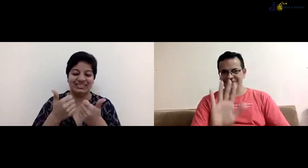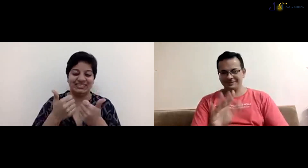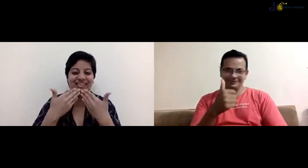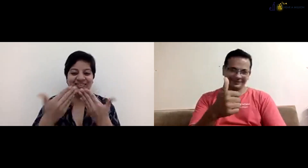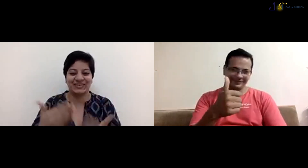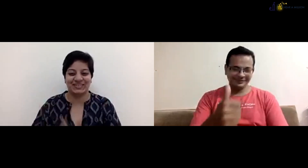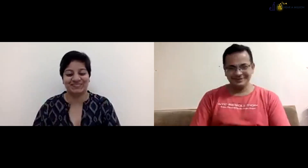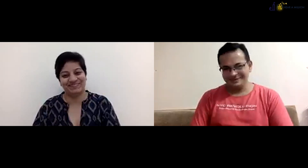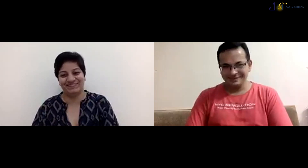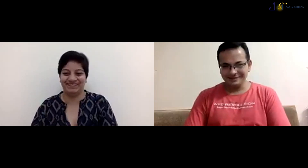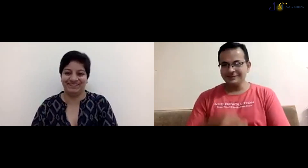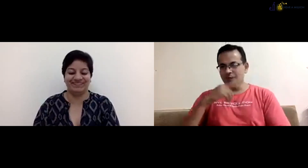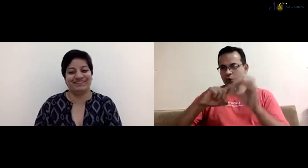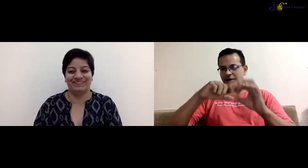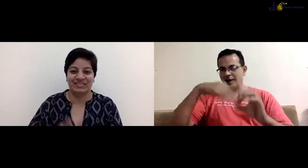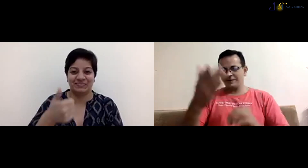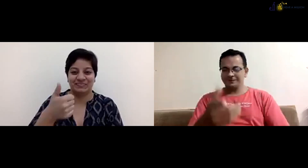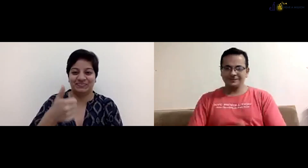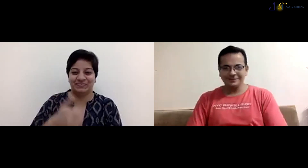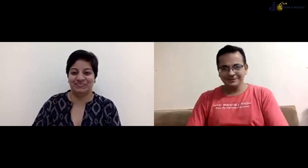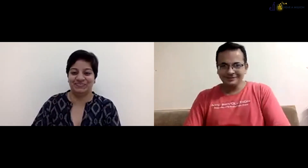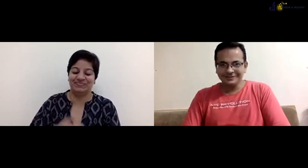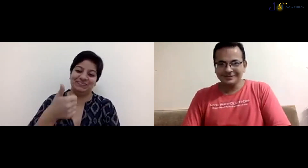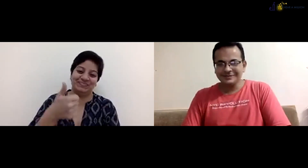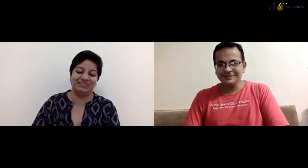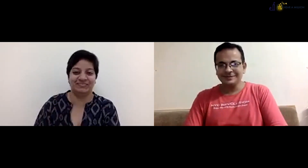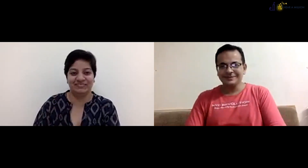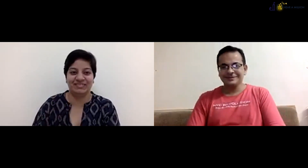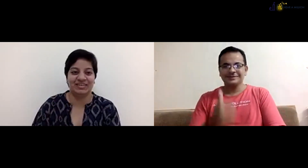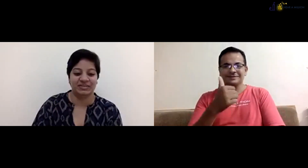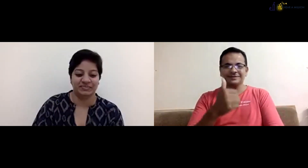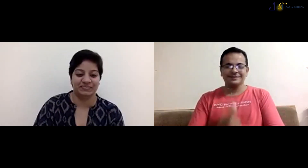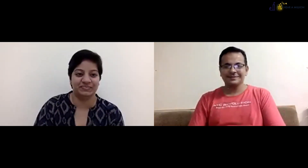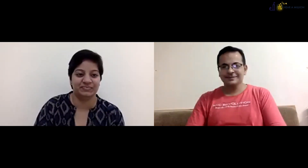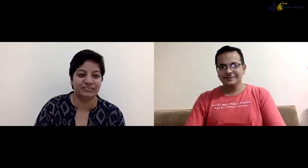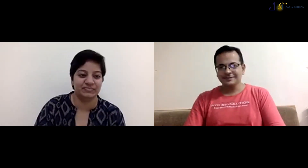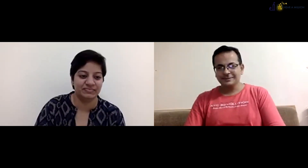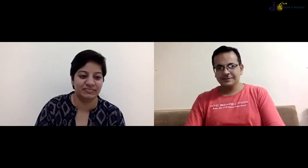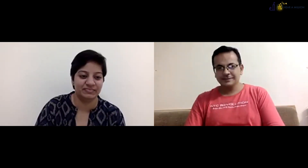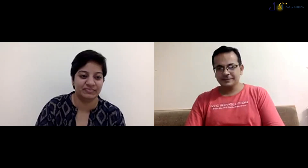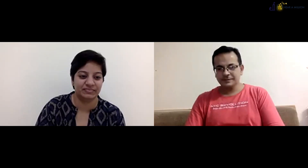call you once again later on. Okay, thank you. I will ask you the question more.